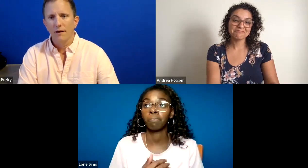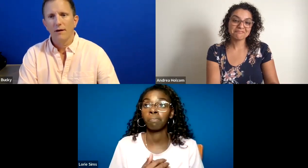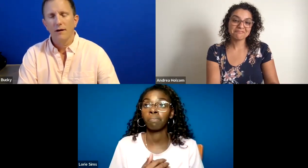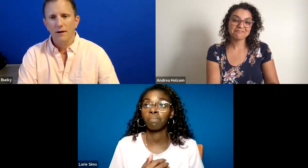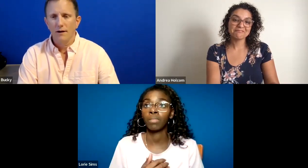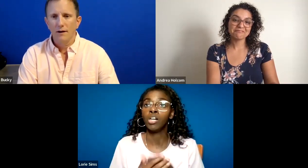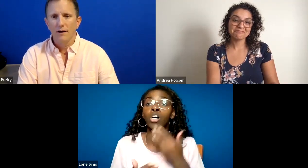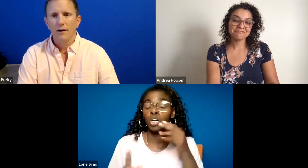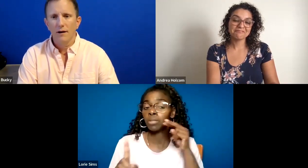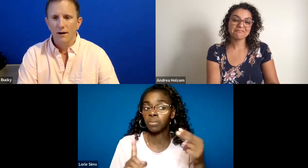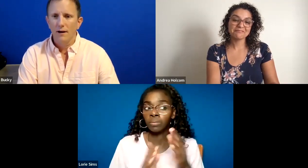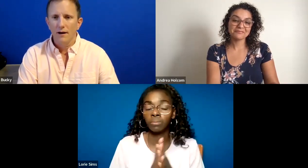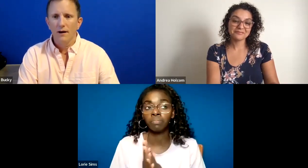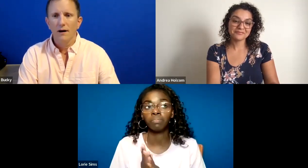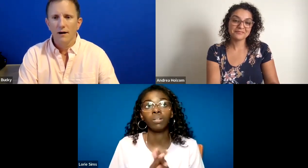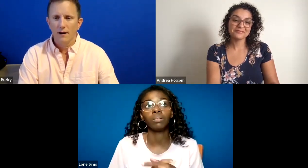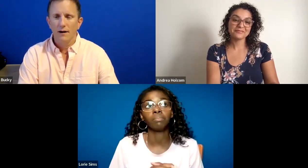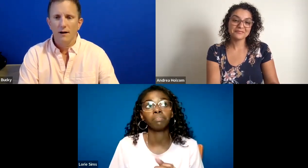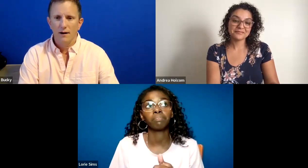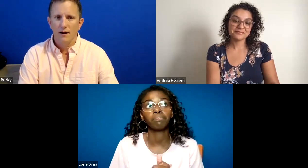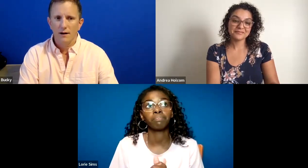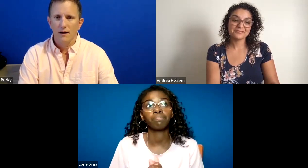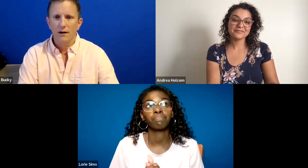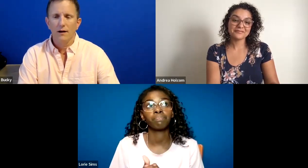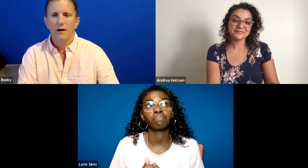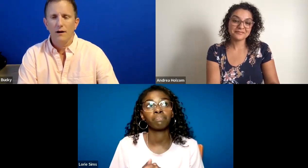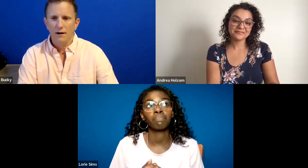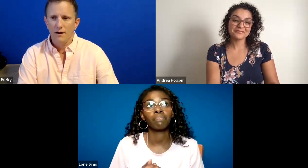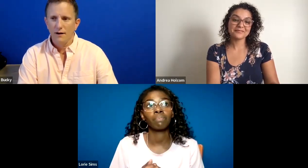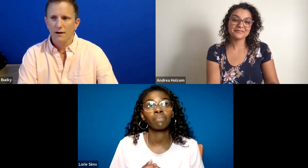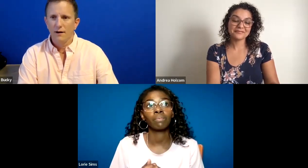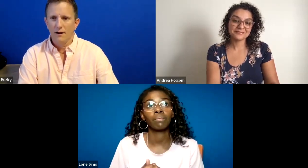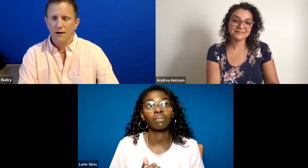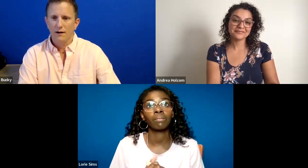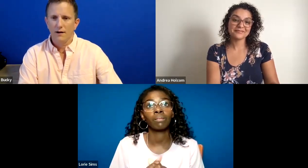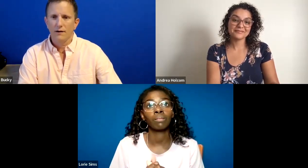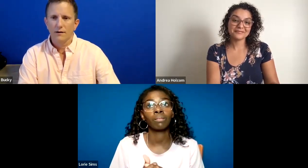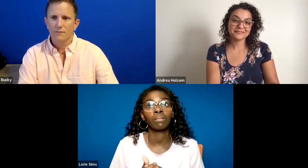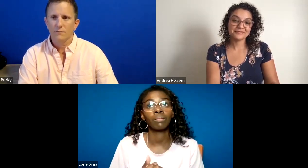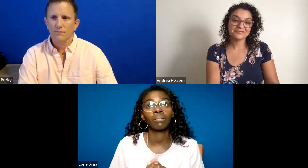That's a good point. Good perspective.